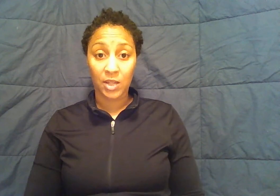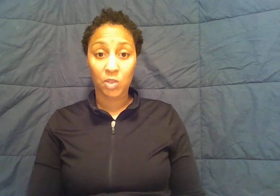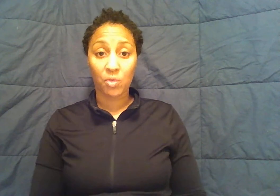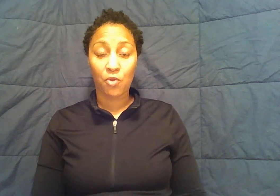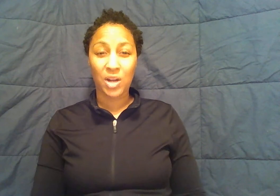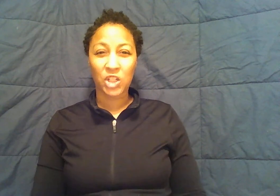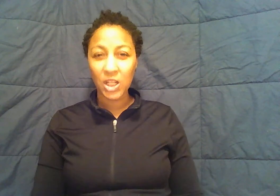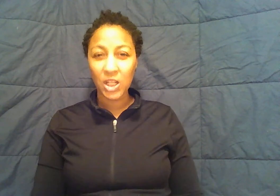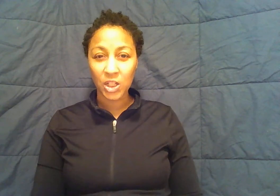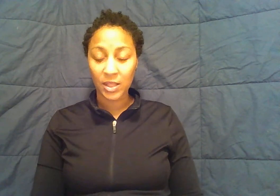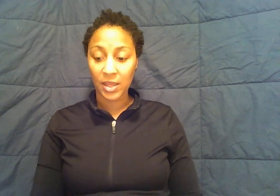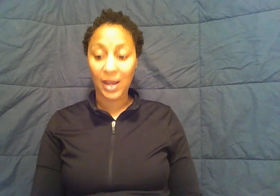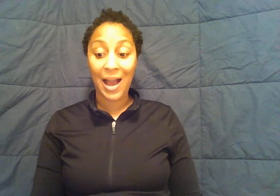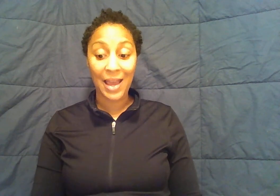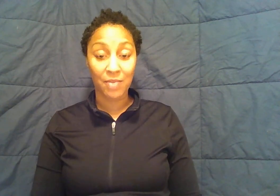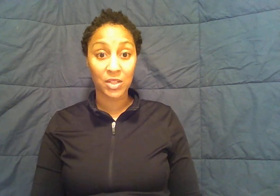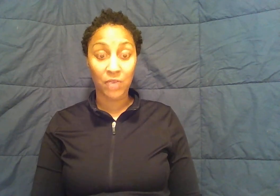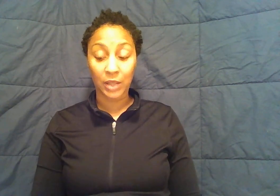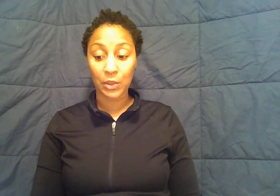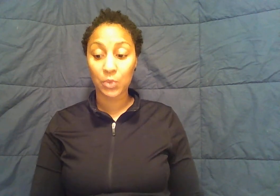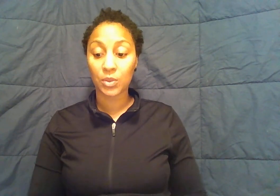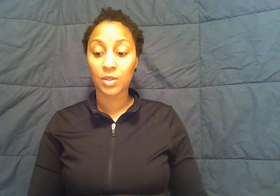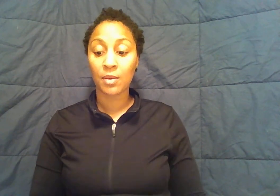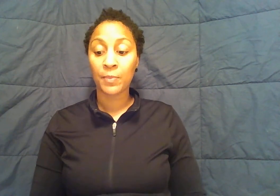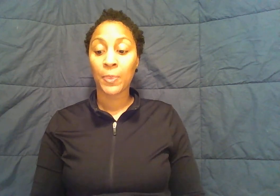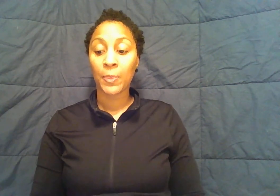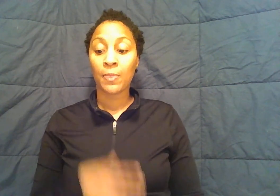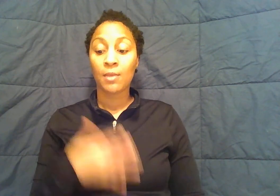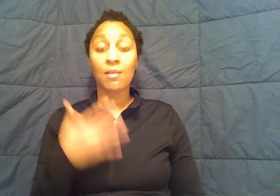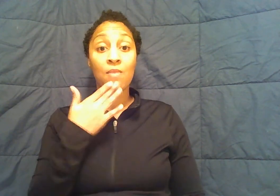So before I change anything, I have as follows.